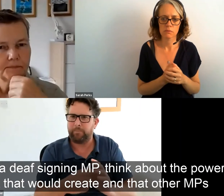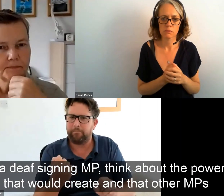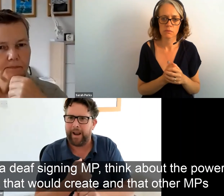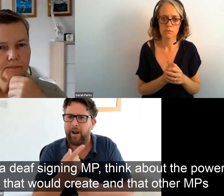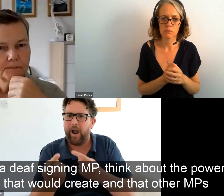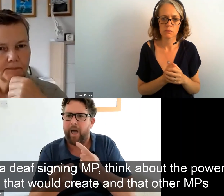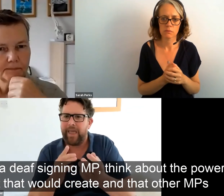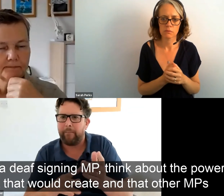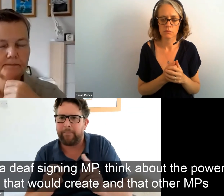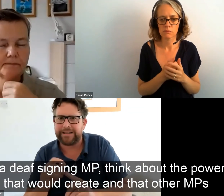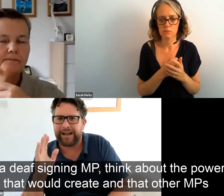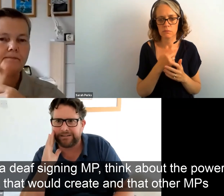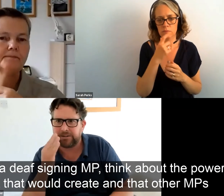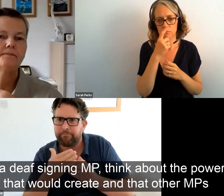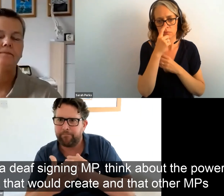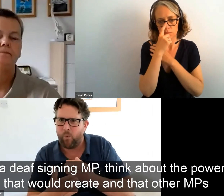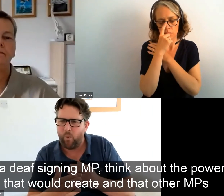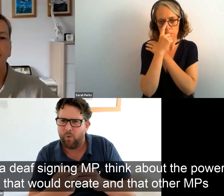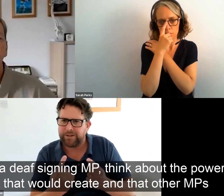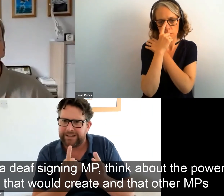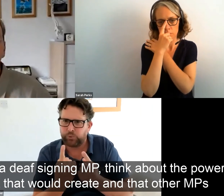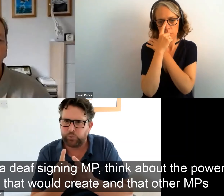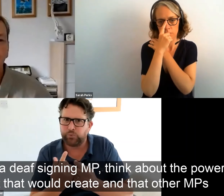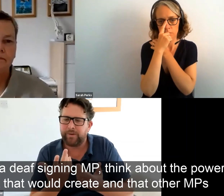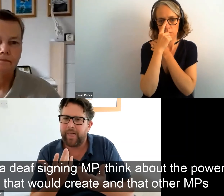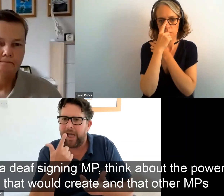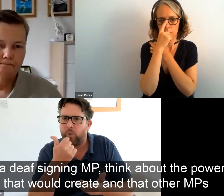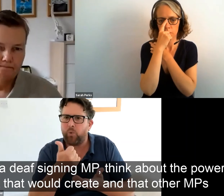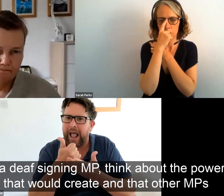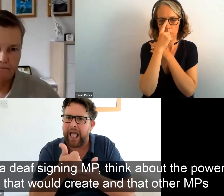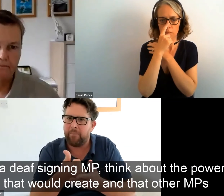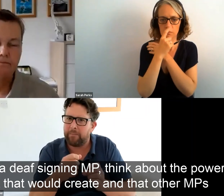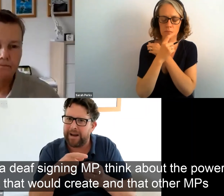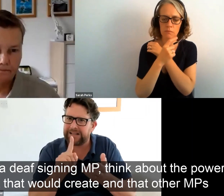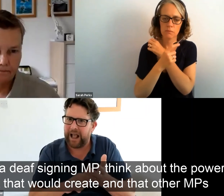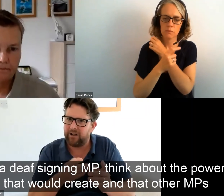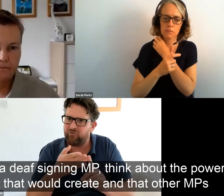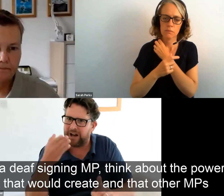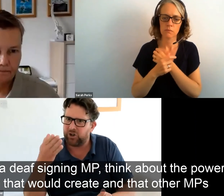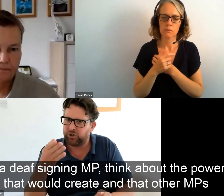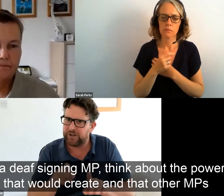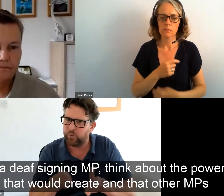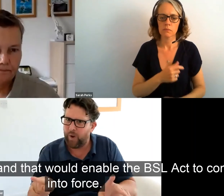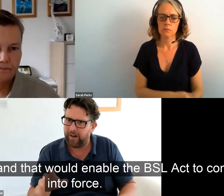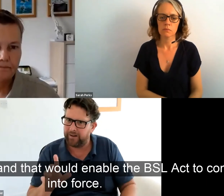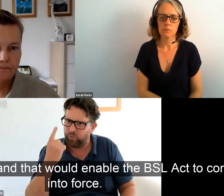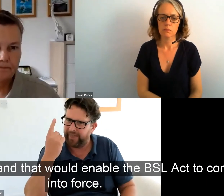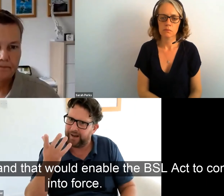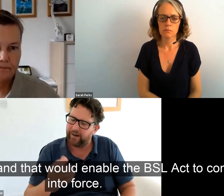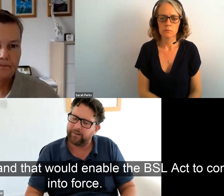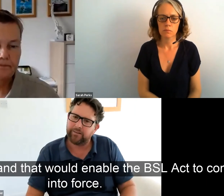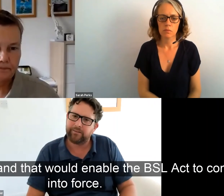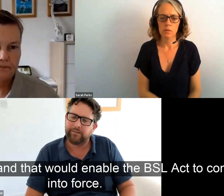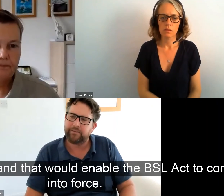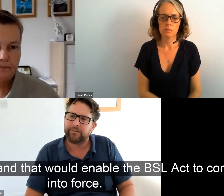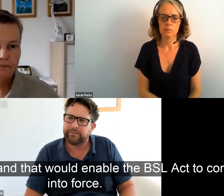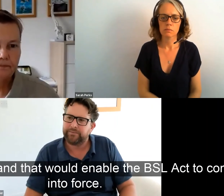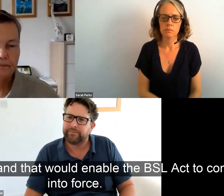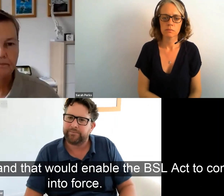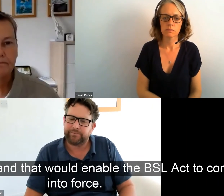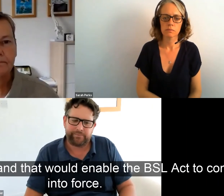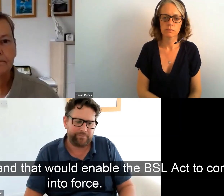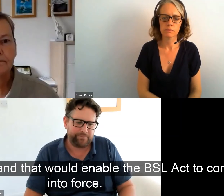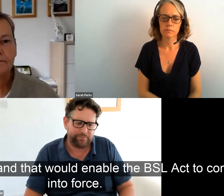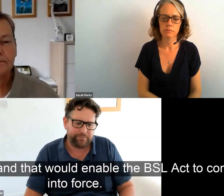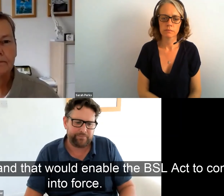MP, think about the powerful image that that would create, and that other MPs would listen, and that would